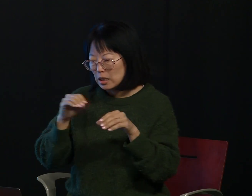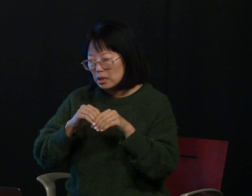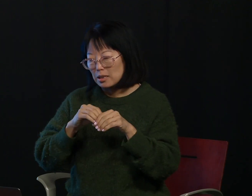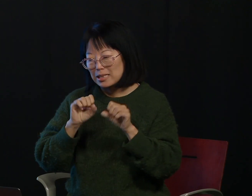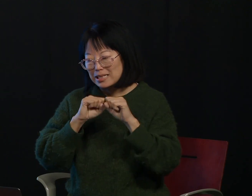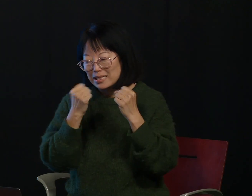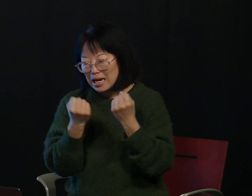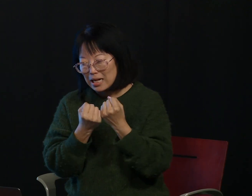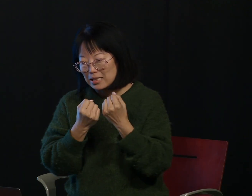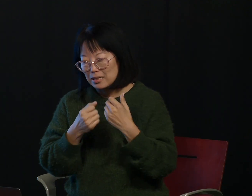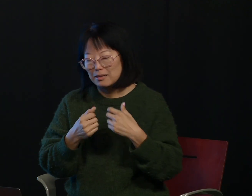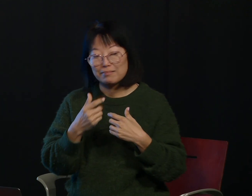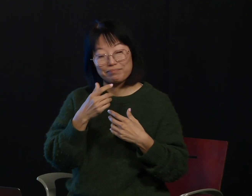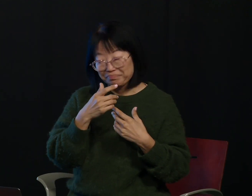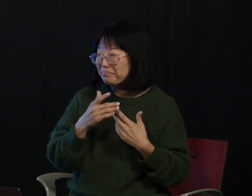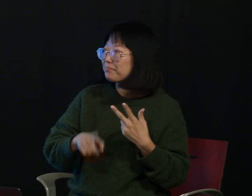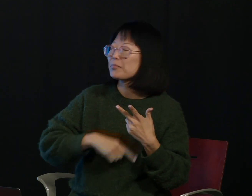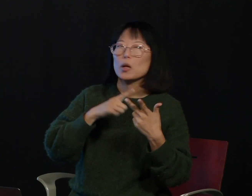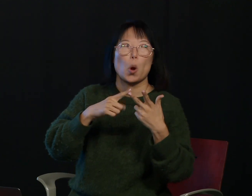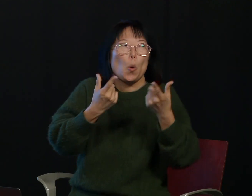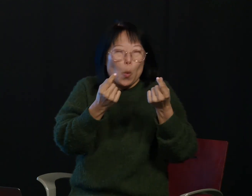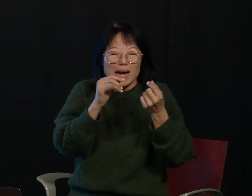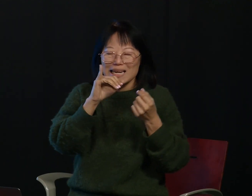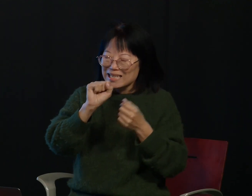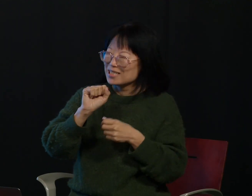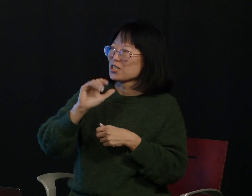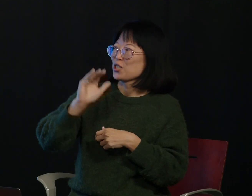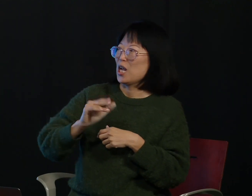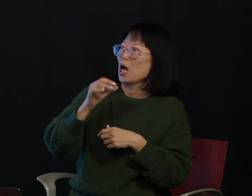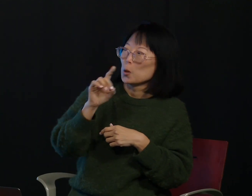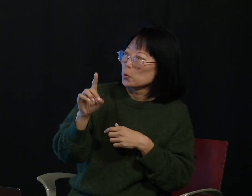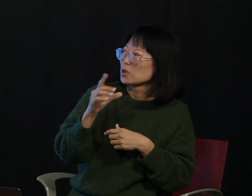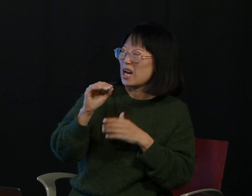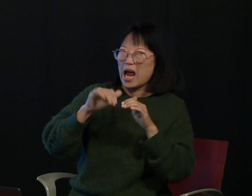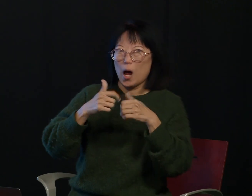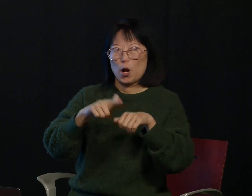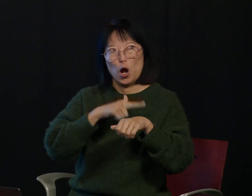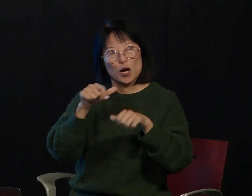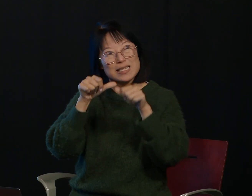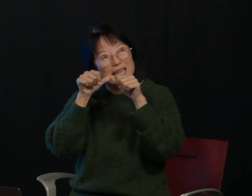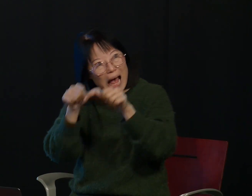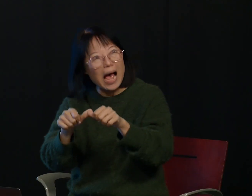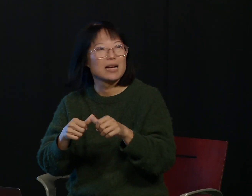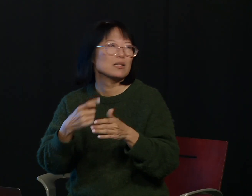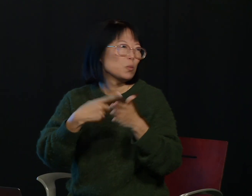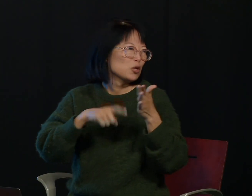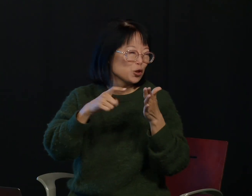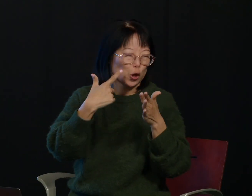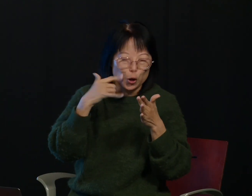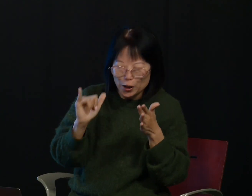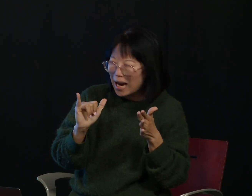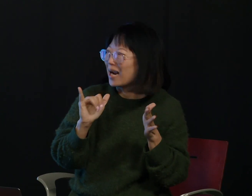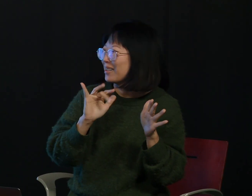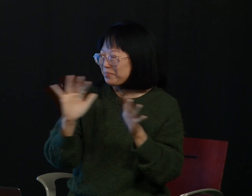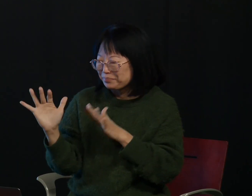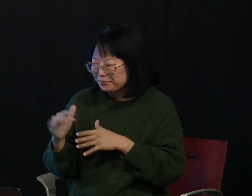children in society. What is childhood? How long does it last? What does it look like, etc.